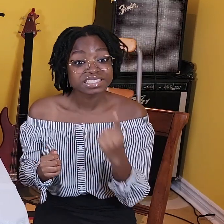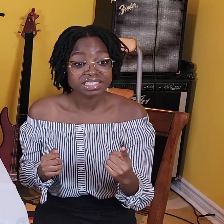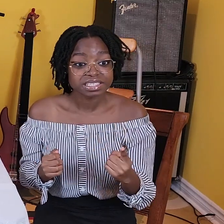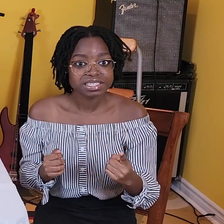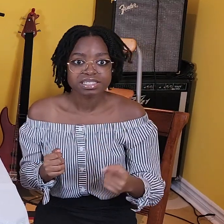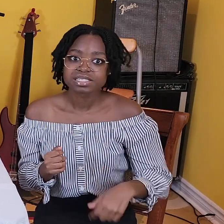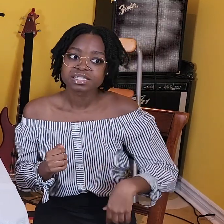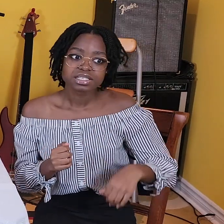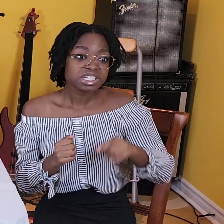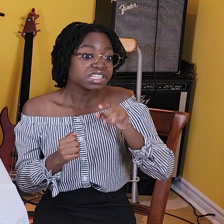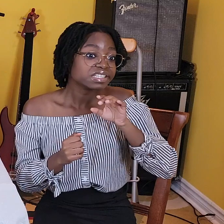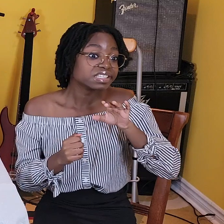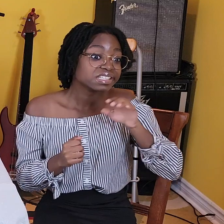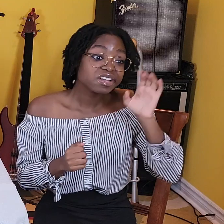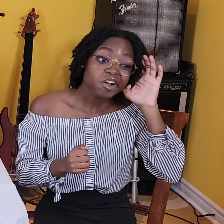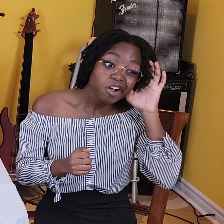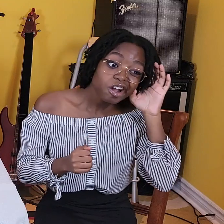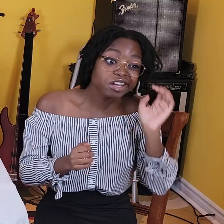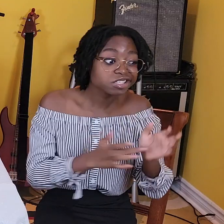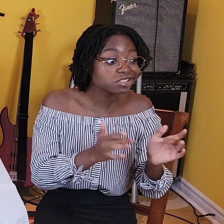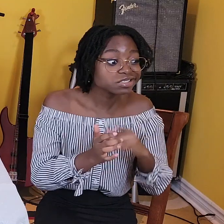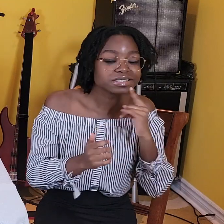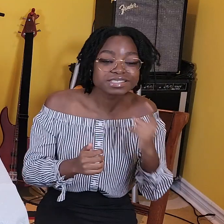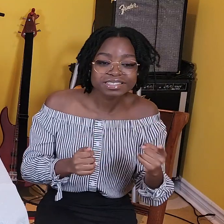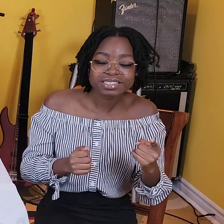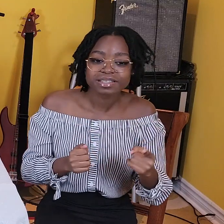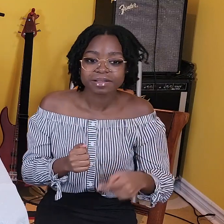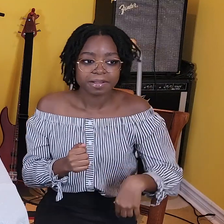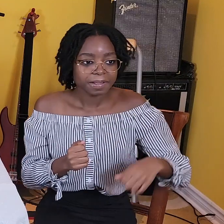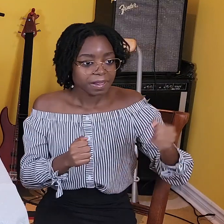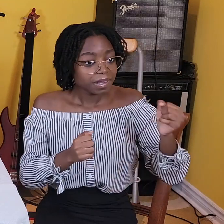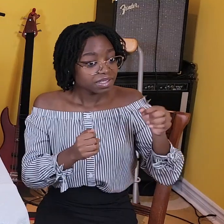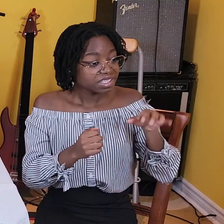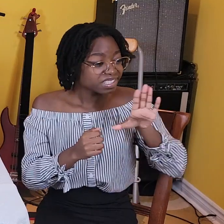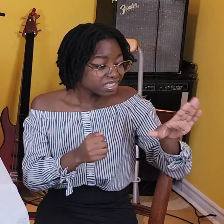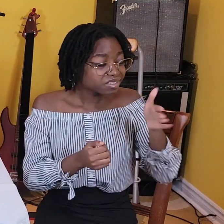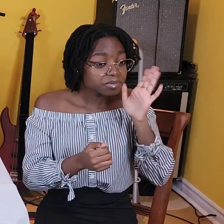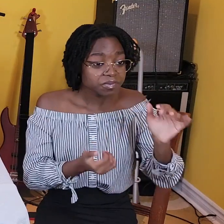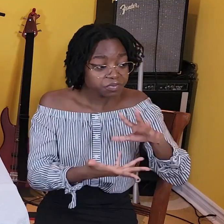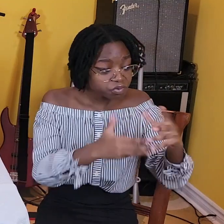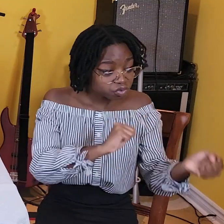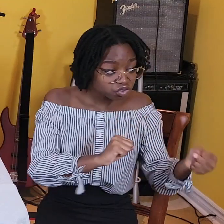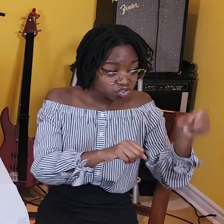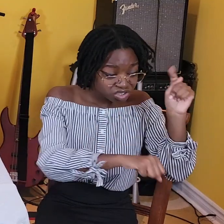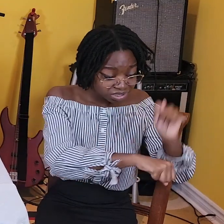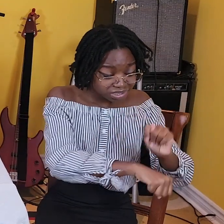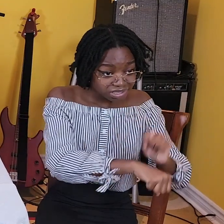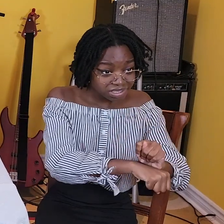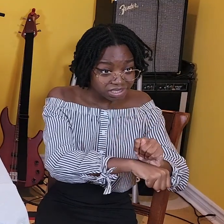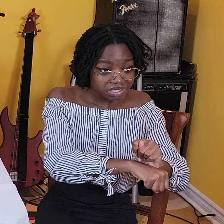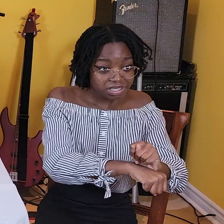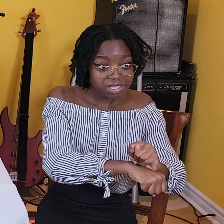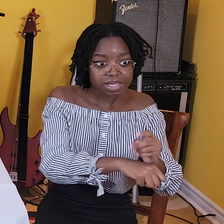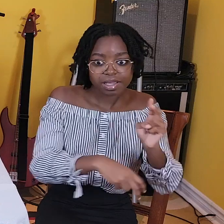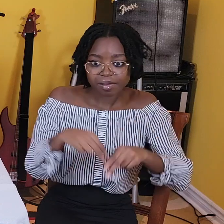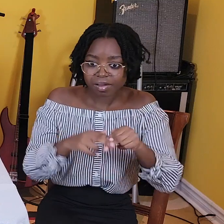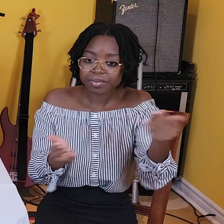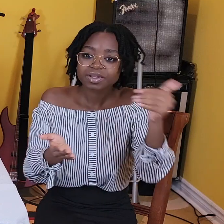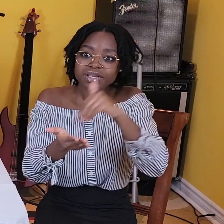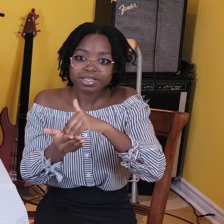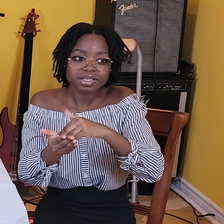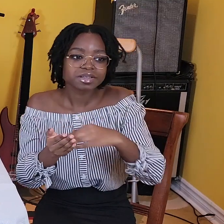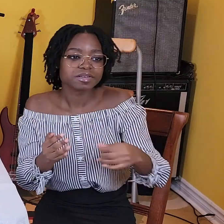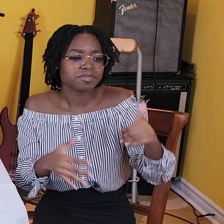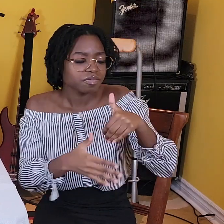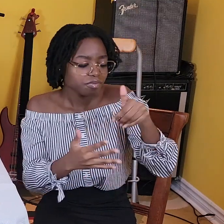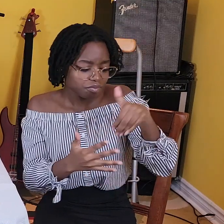What is it these men testify against you?" But Jesus kept silent, and the high priest answered and said to him, "I put